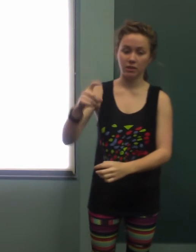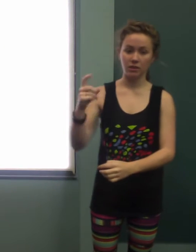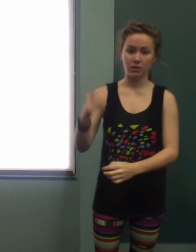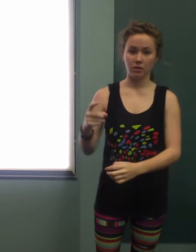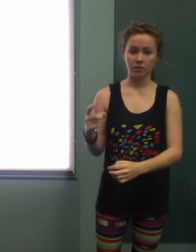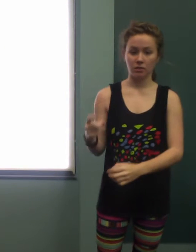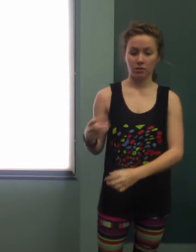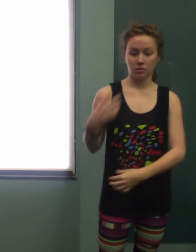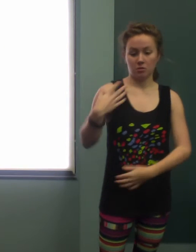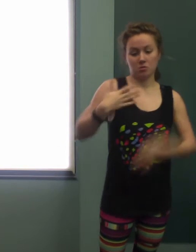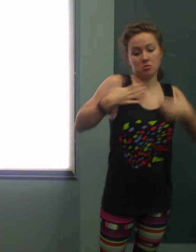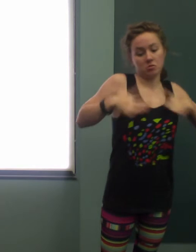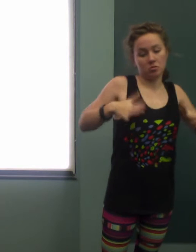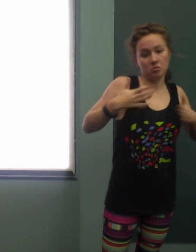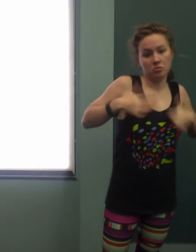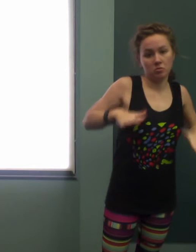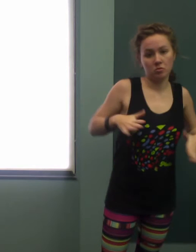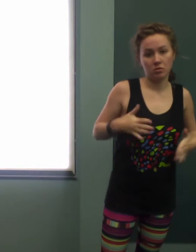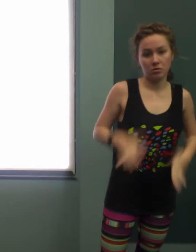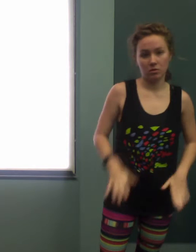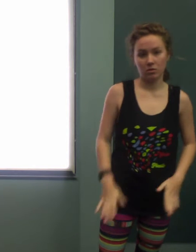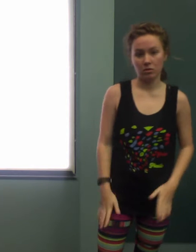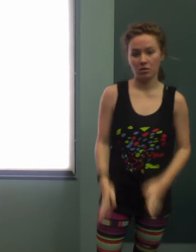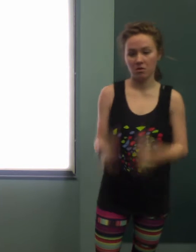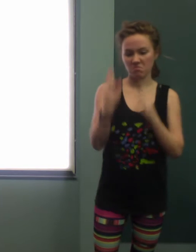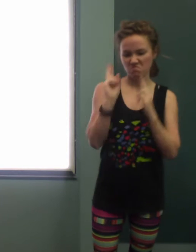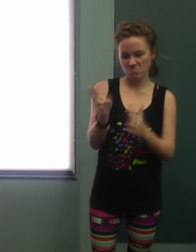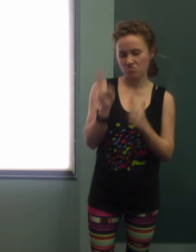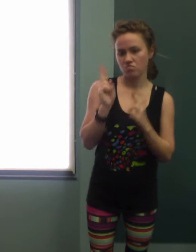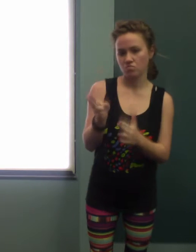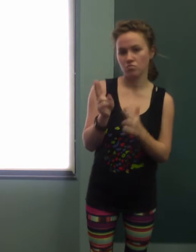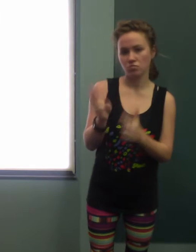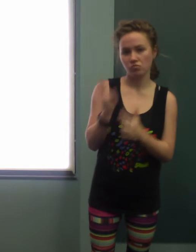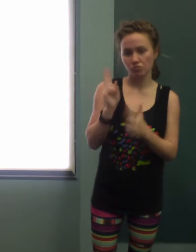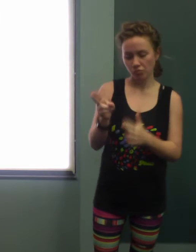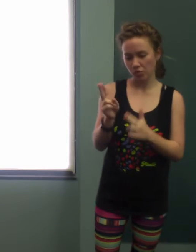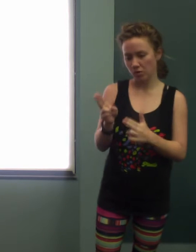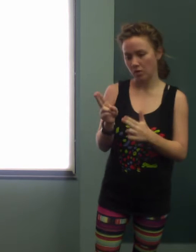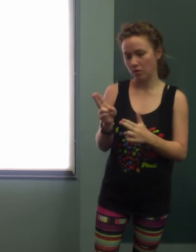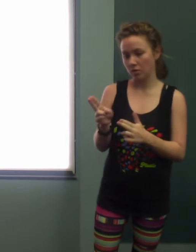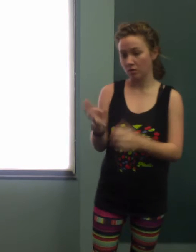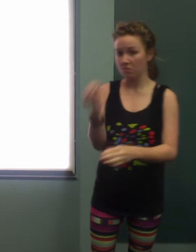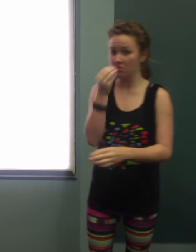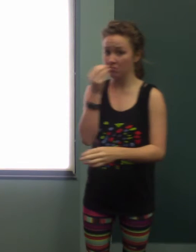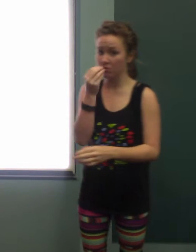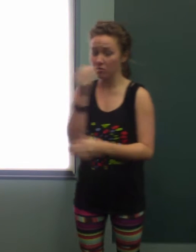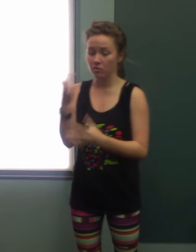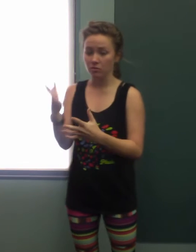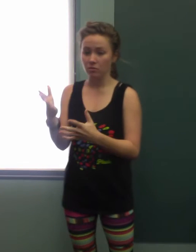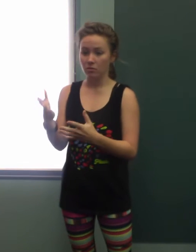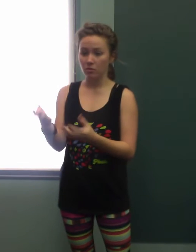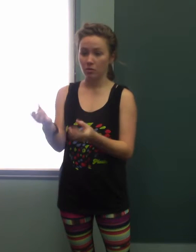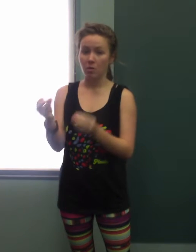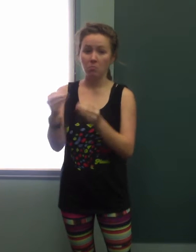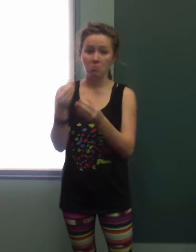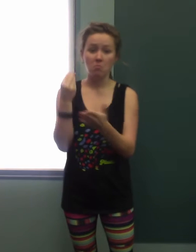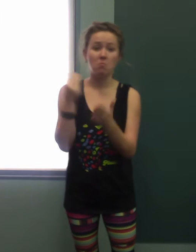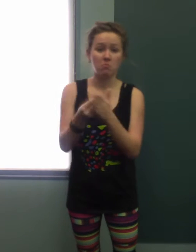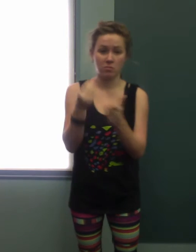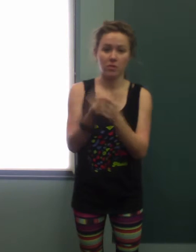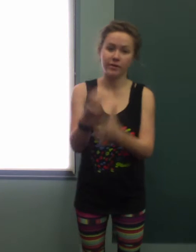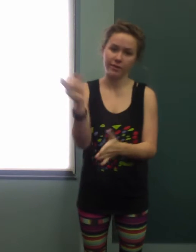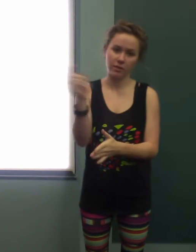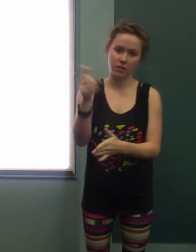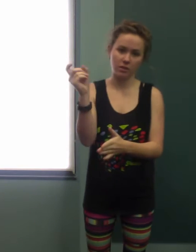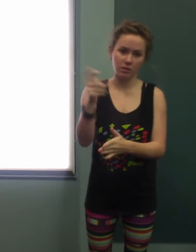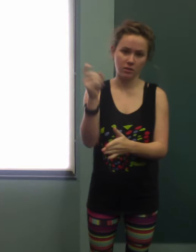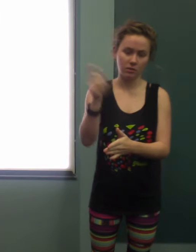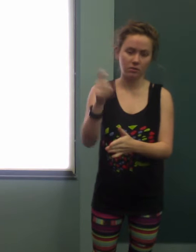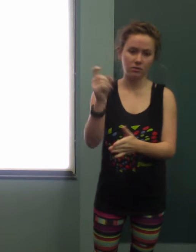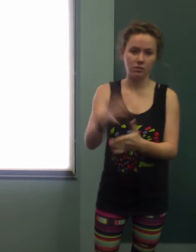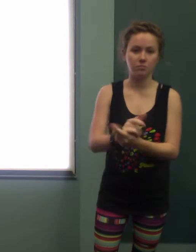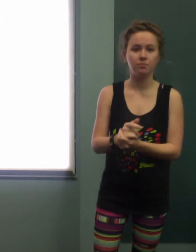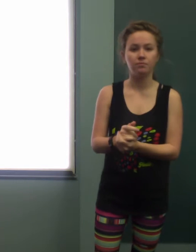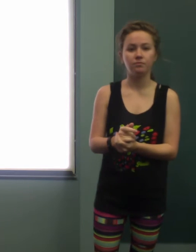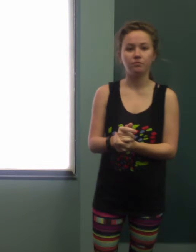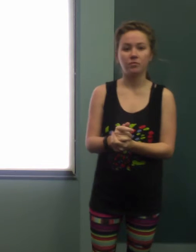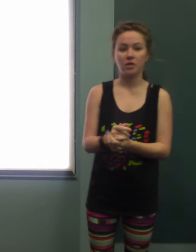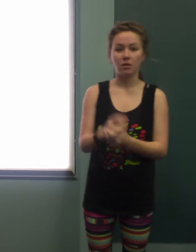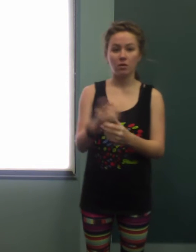more. There are 3 ways to raise money for a war. Number 1, print it. Number 2, tax for